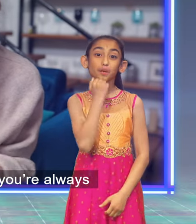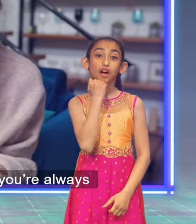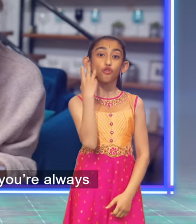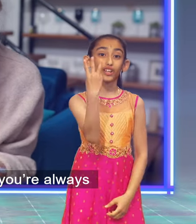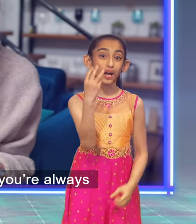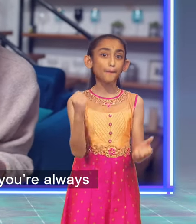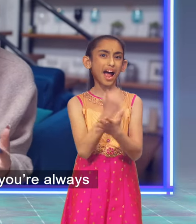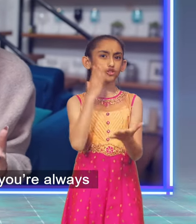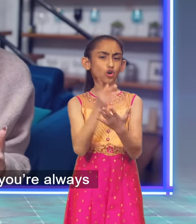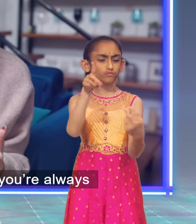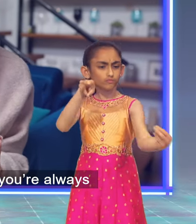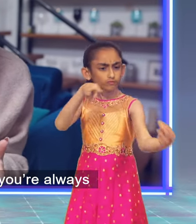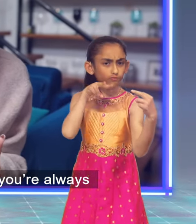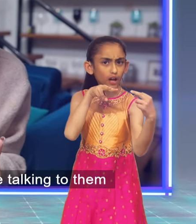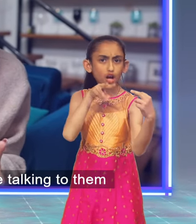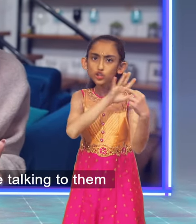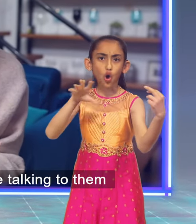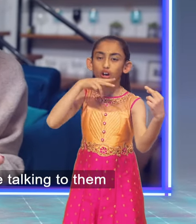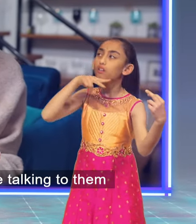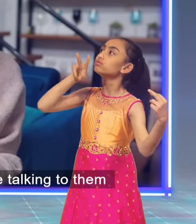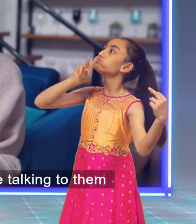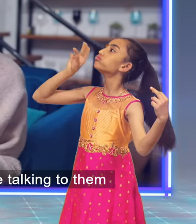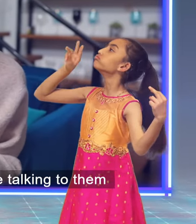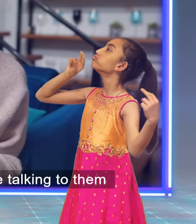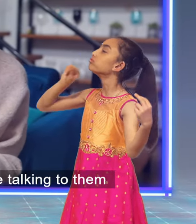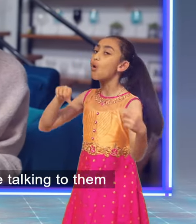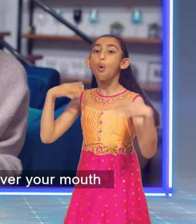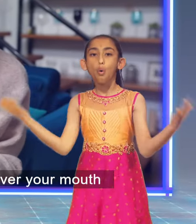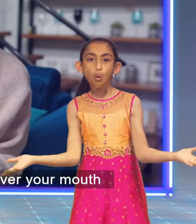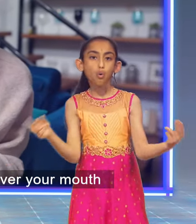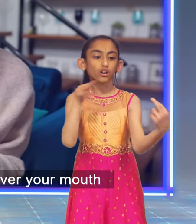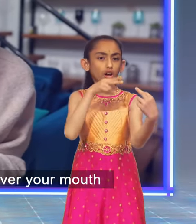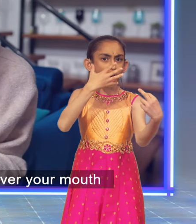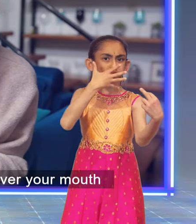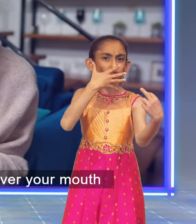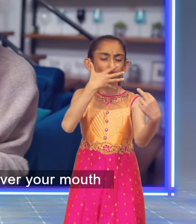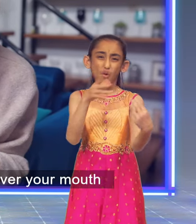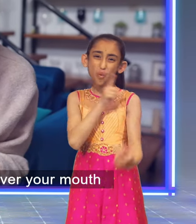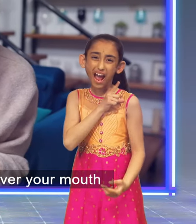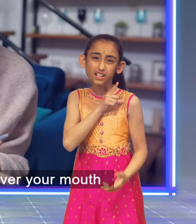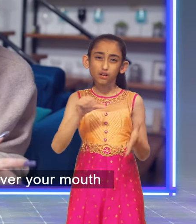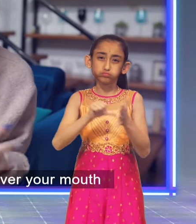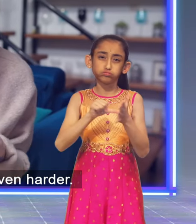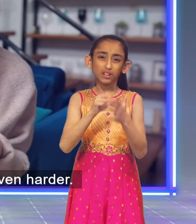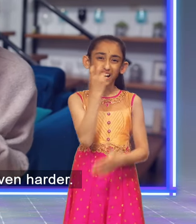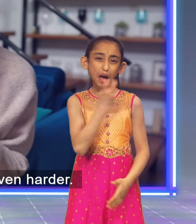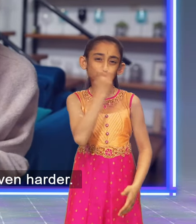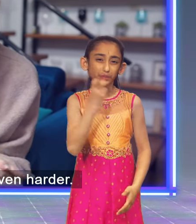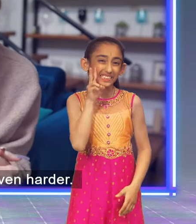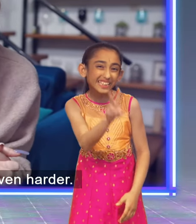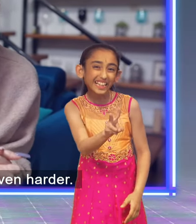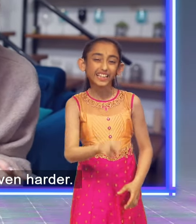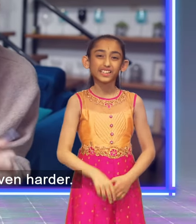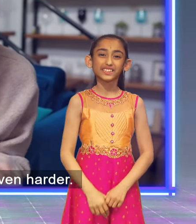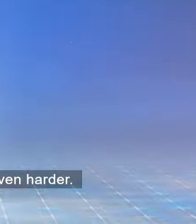Number three, make sure you're always facing the person when you're talking to them. And try not to look away or cover your mouth as it makes lip